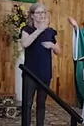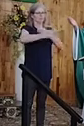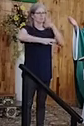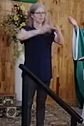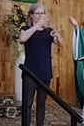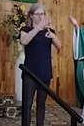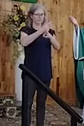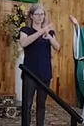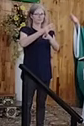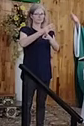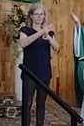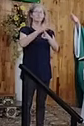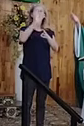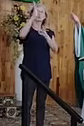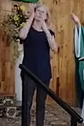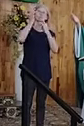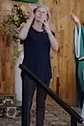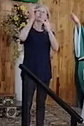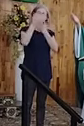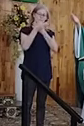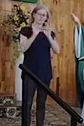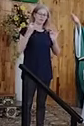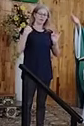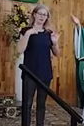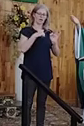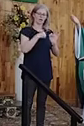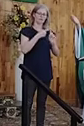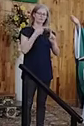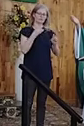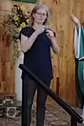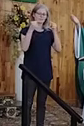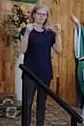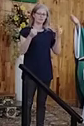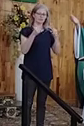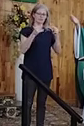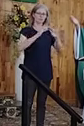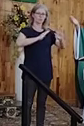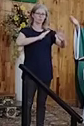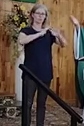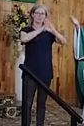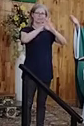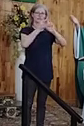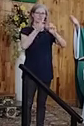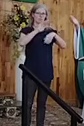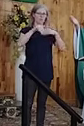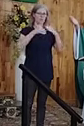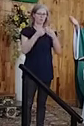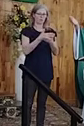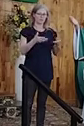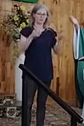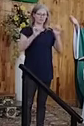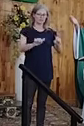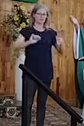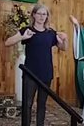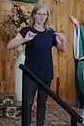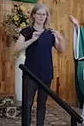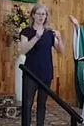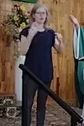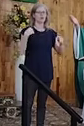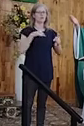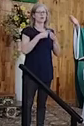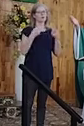world. In your mercy, keep us free from sin, and protect us from all that would harm us,